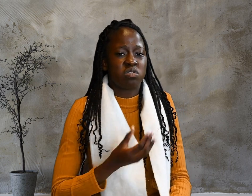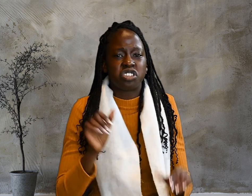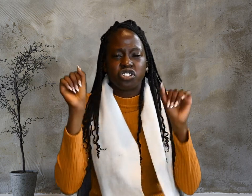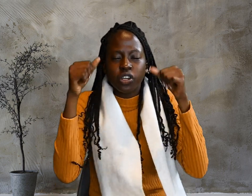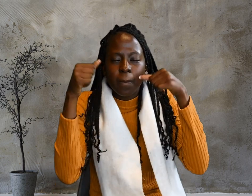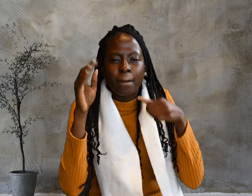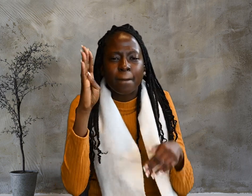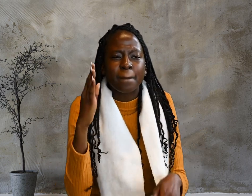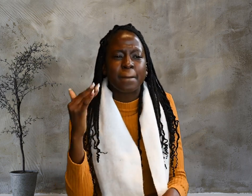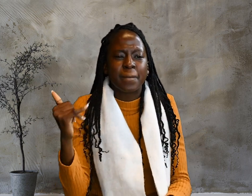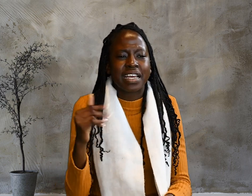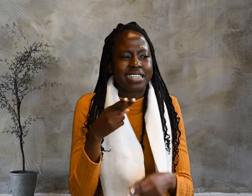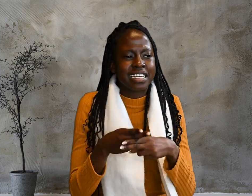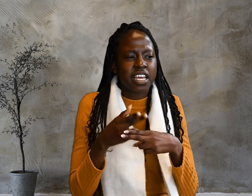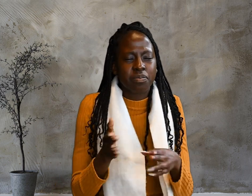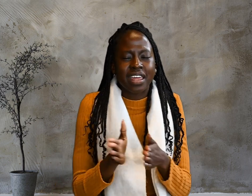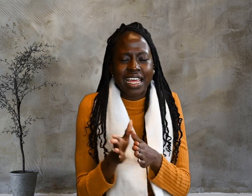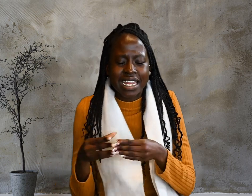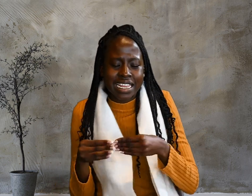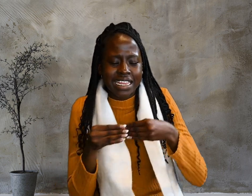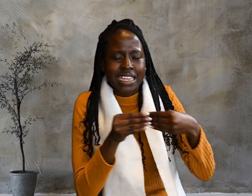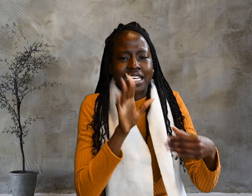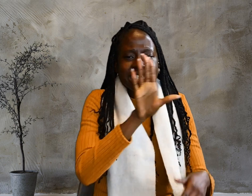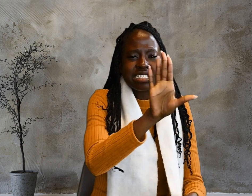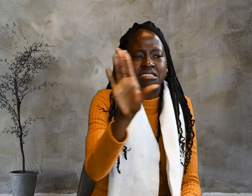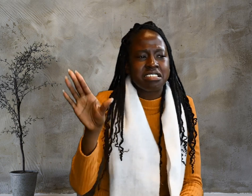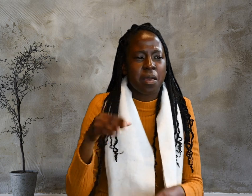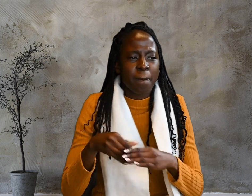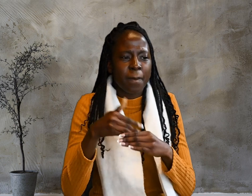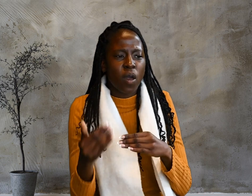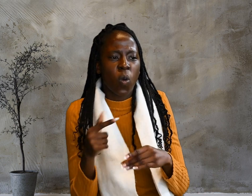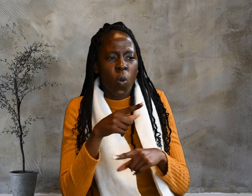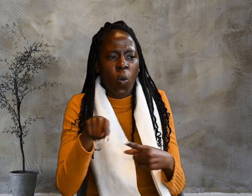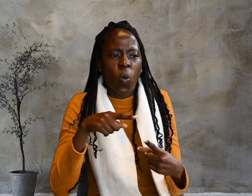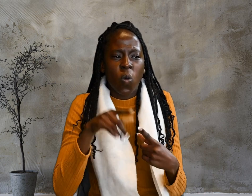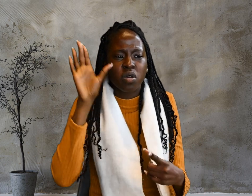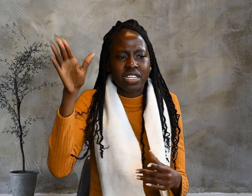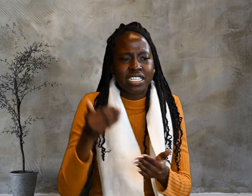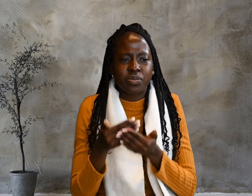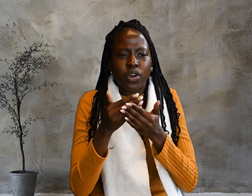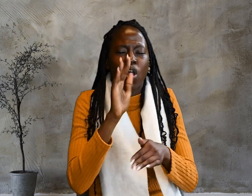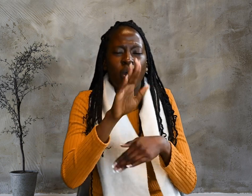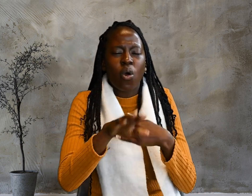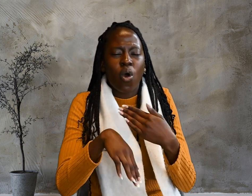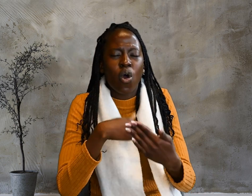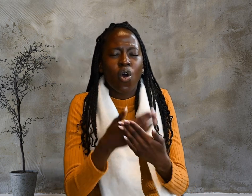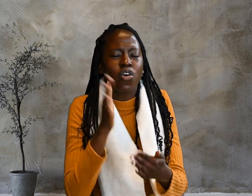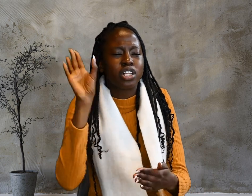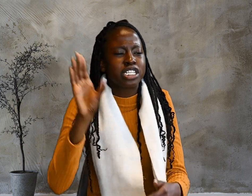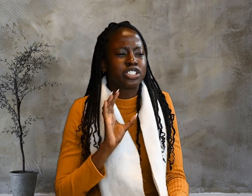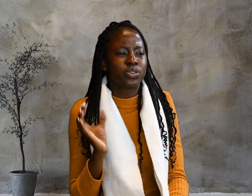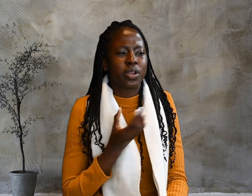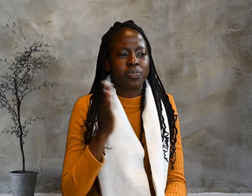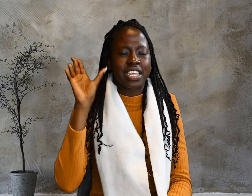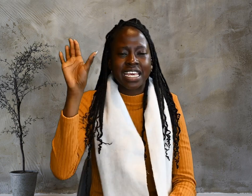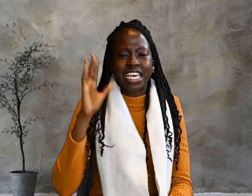them out. When he has brought out all his own, he goes on ahead of